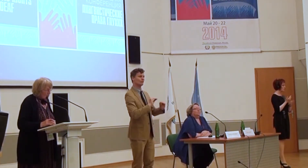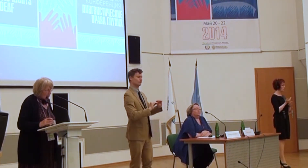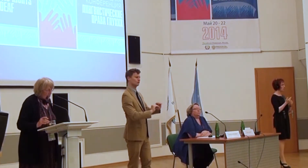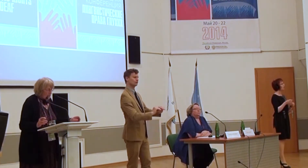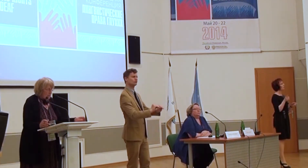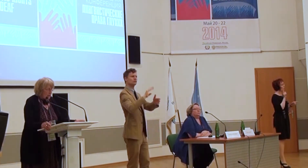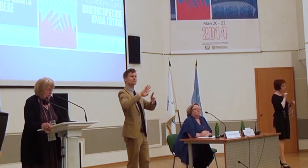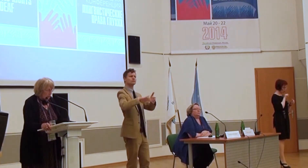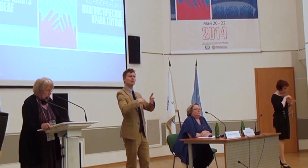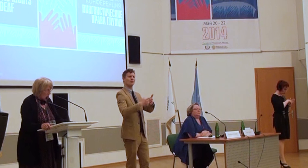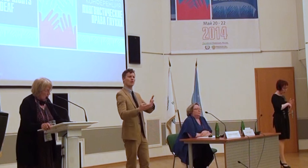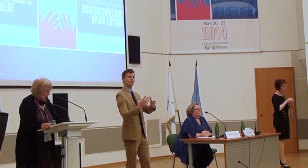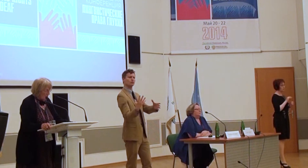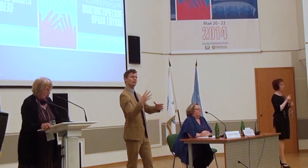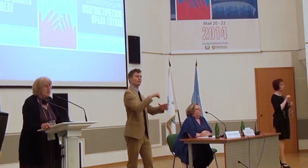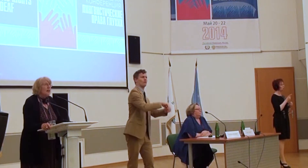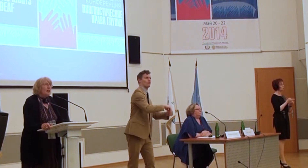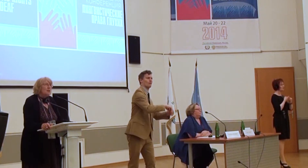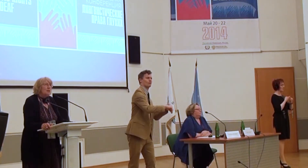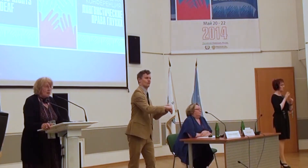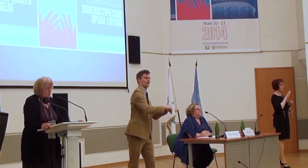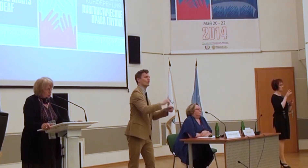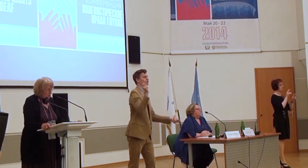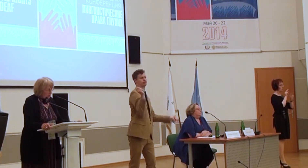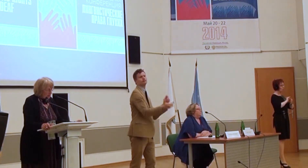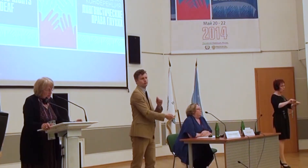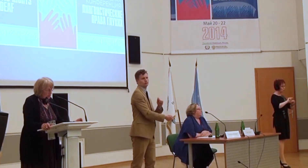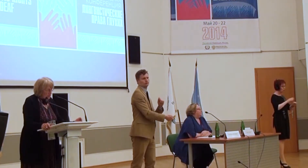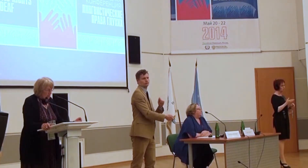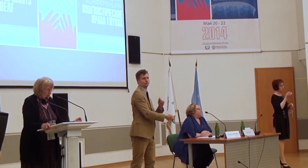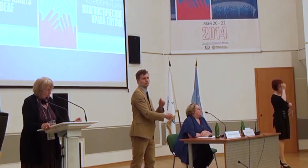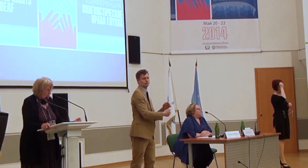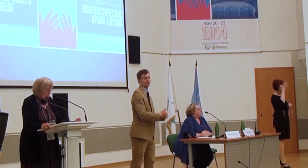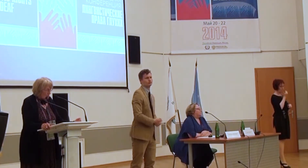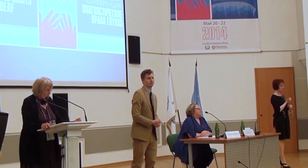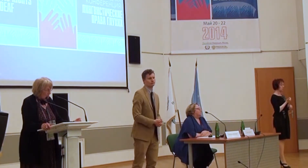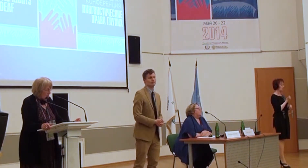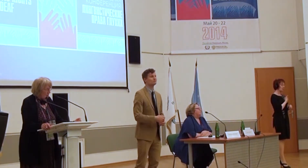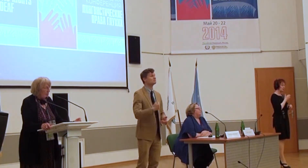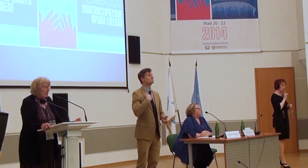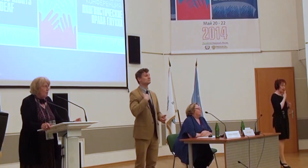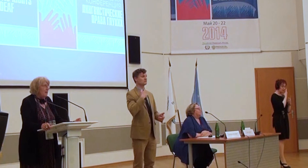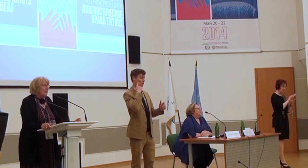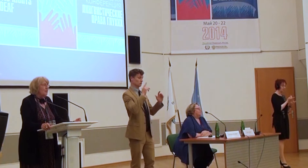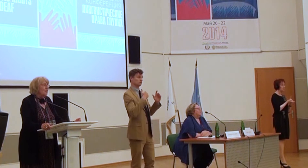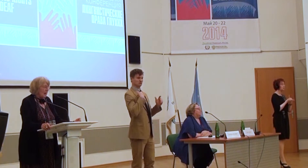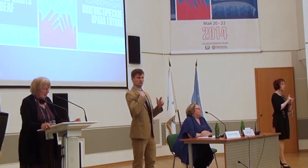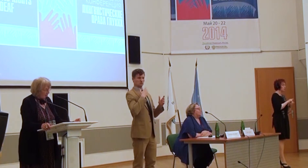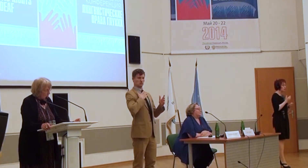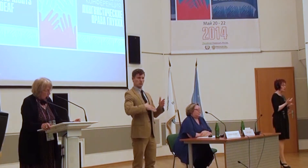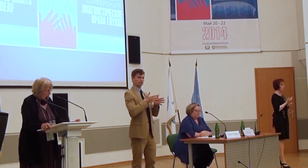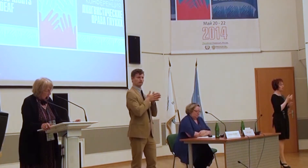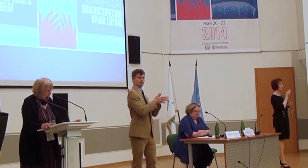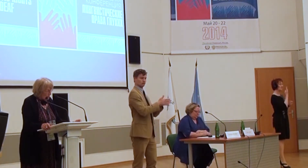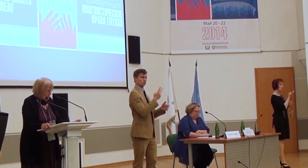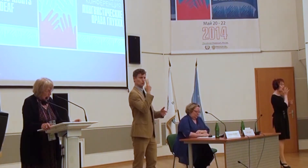And I would like in this paper to look at these changes and to examine two periods when sign language in education have been under attack,